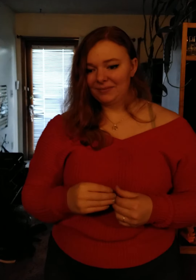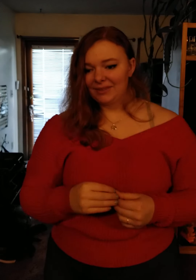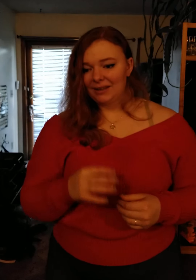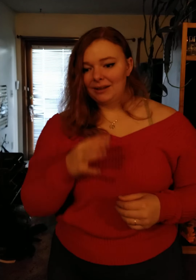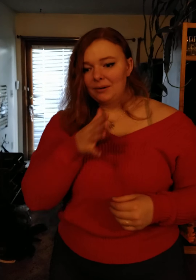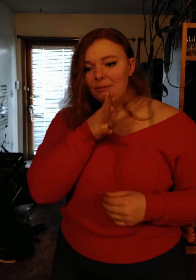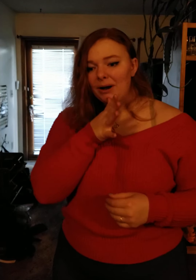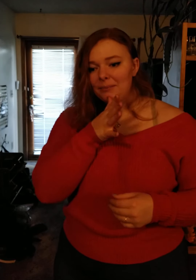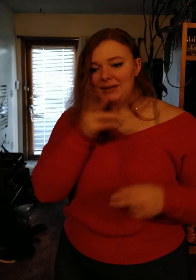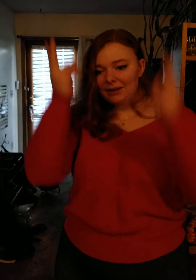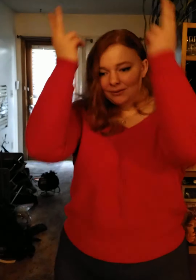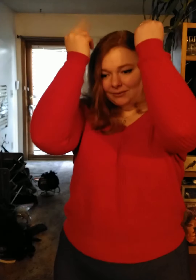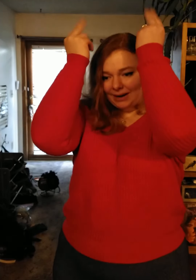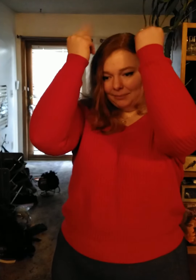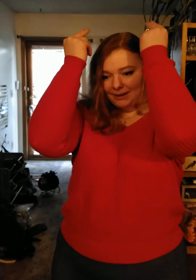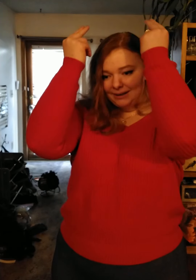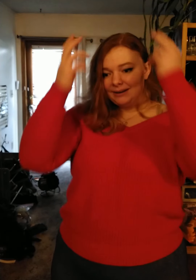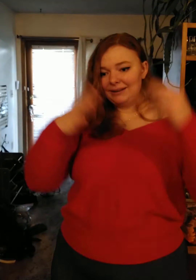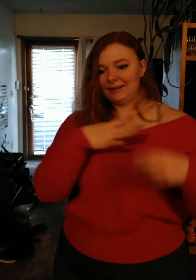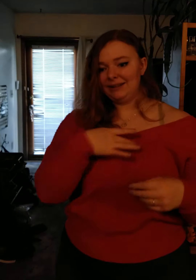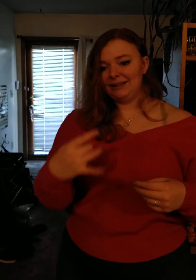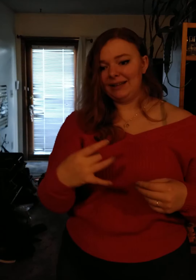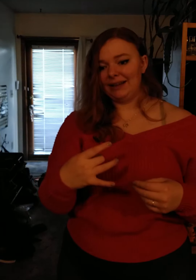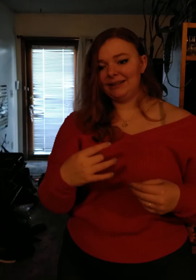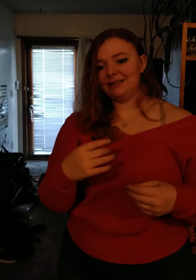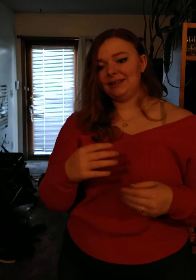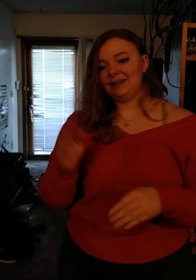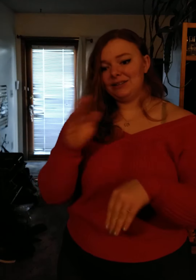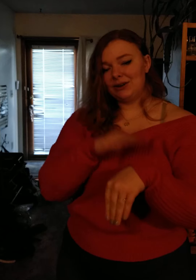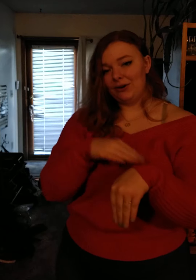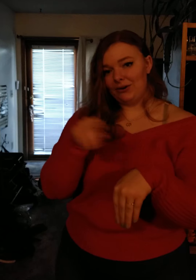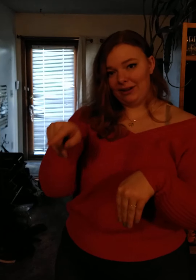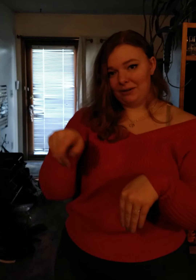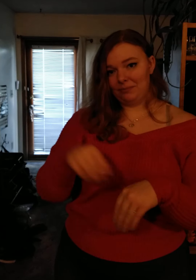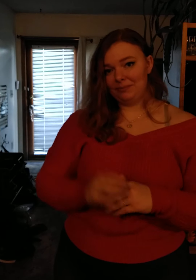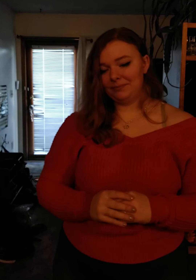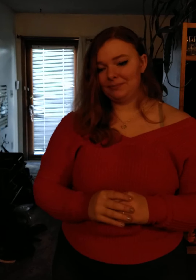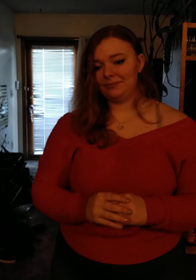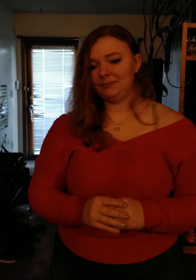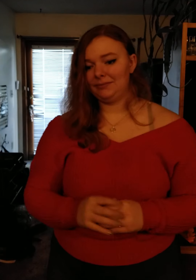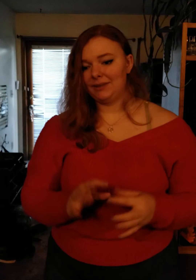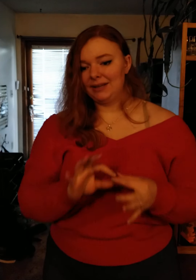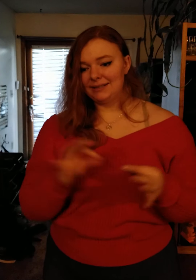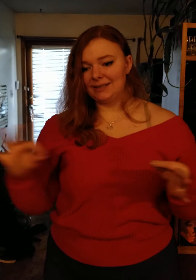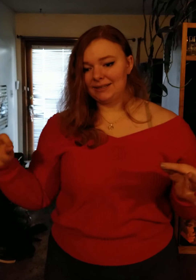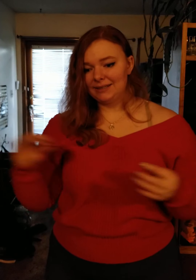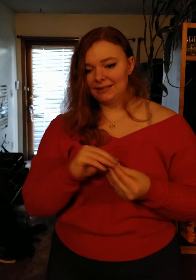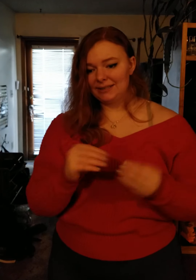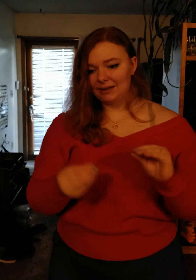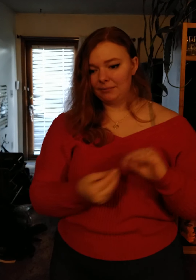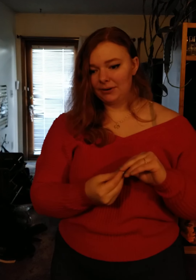Mommy, rabbit, liked to call him. Sentence number